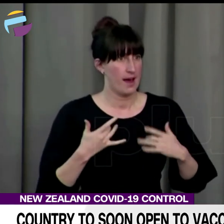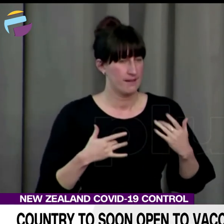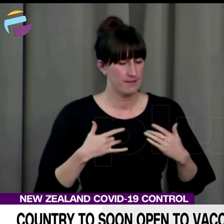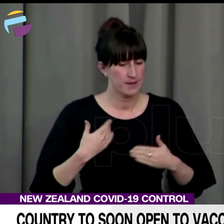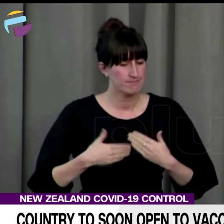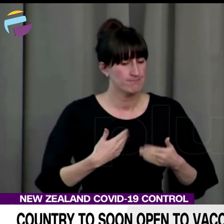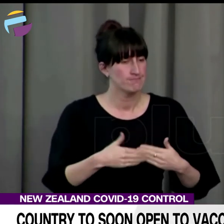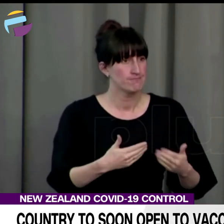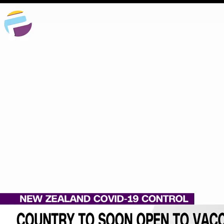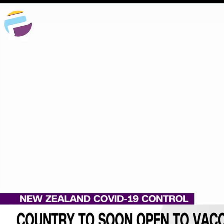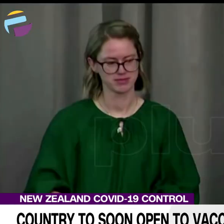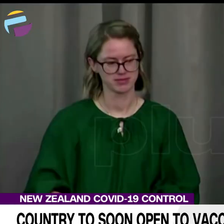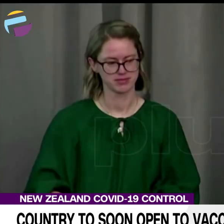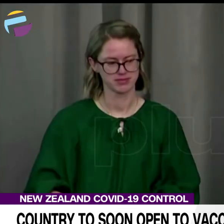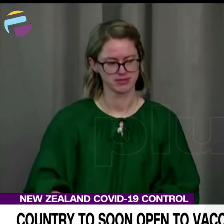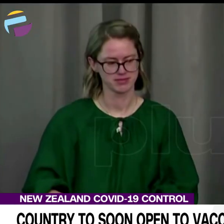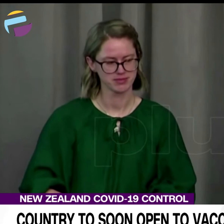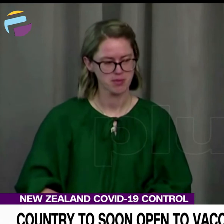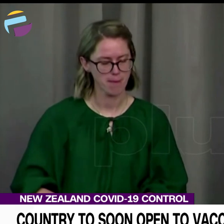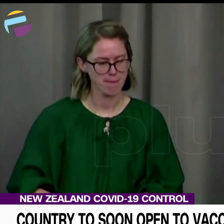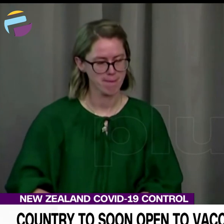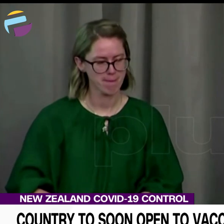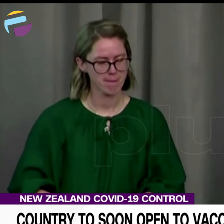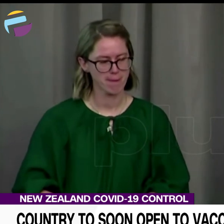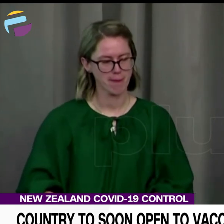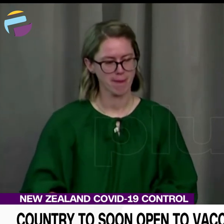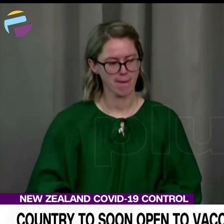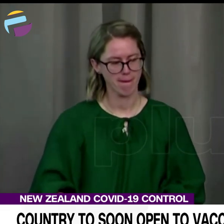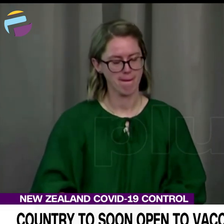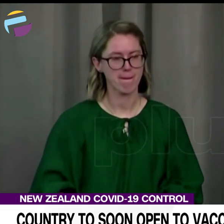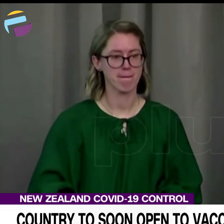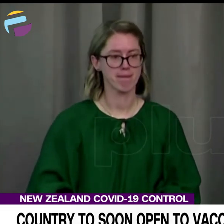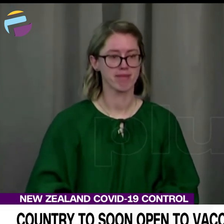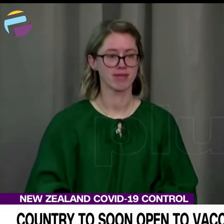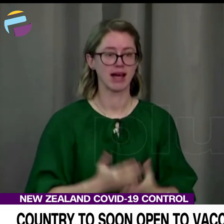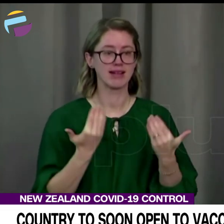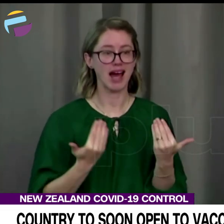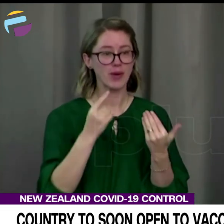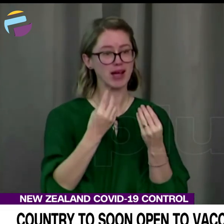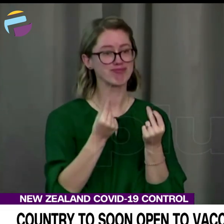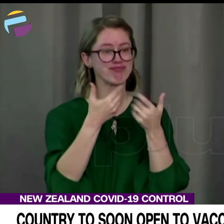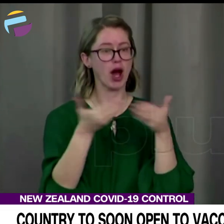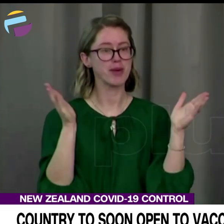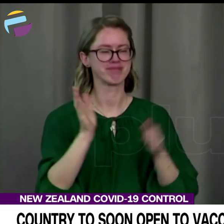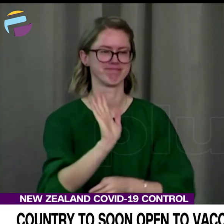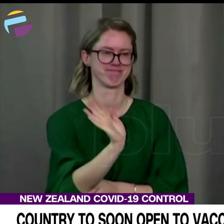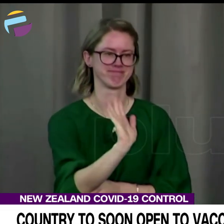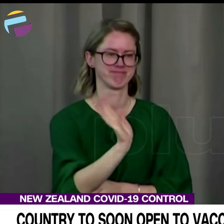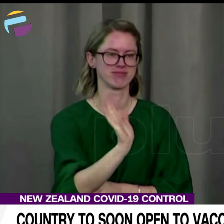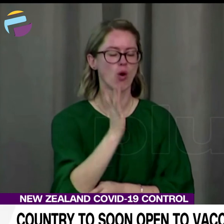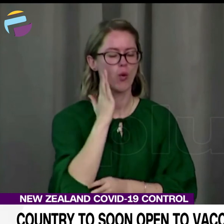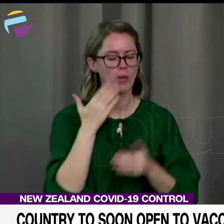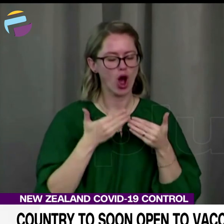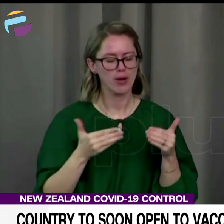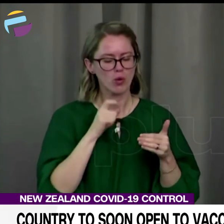the next 6 months. We're not in a position to fully reopen just yet. When we move, we will be